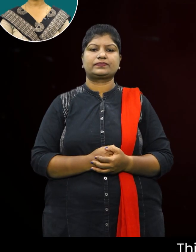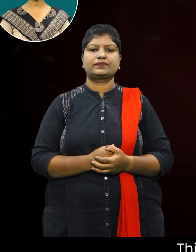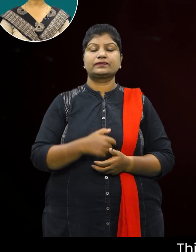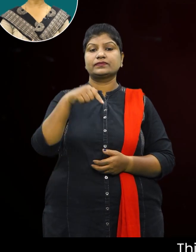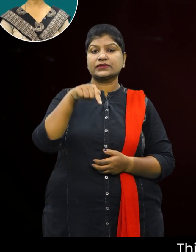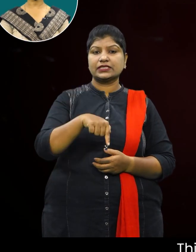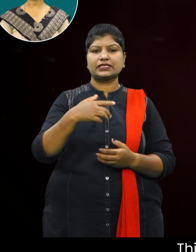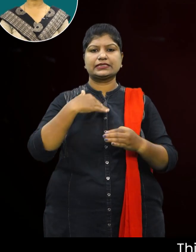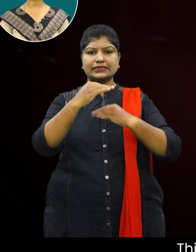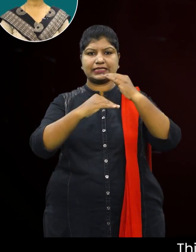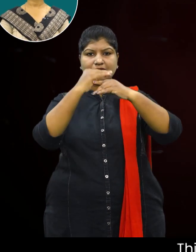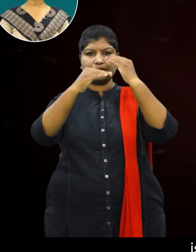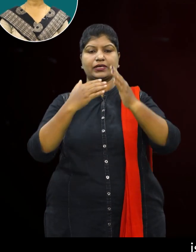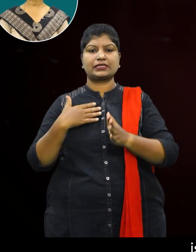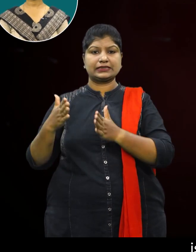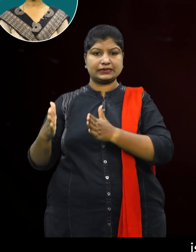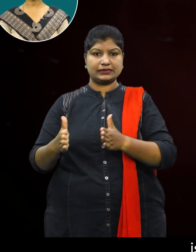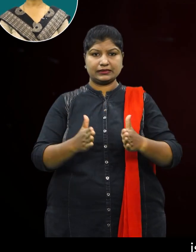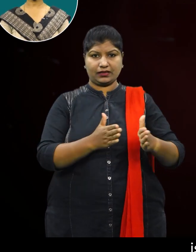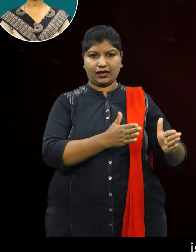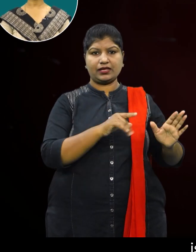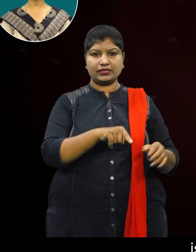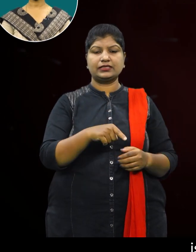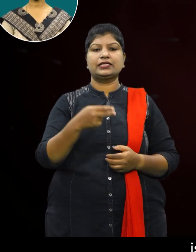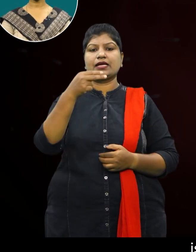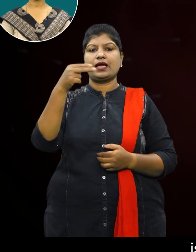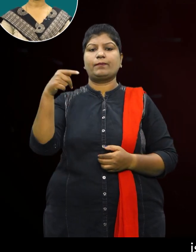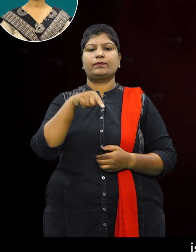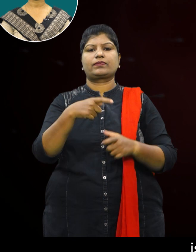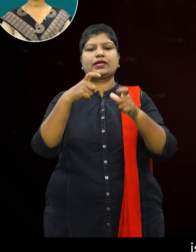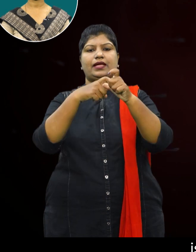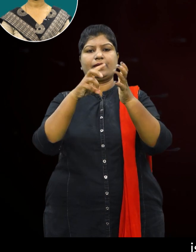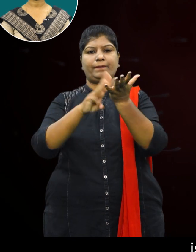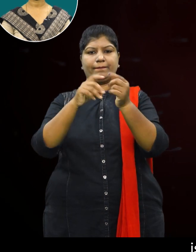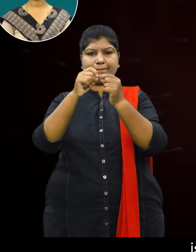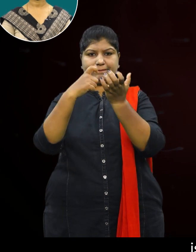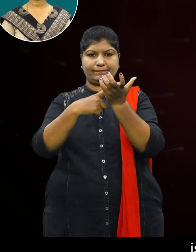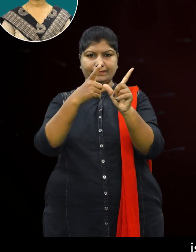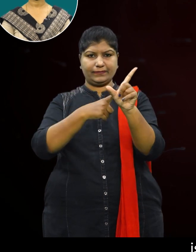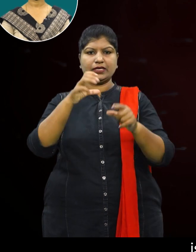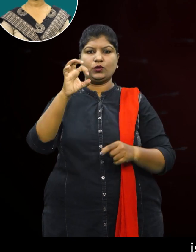This developing structure is termed as an embryo.